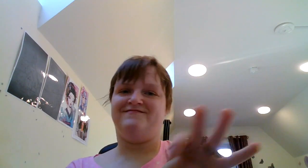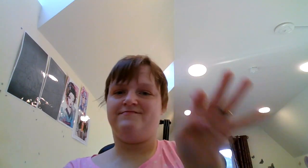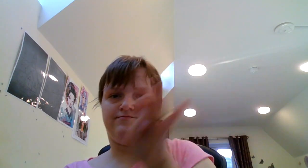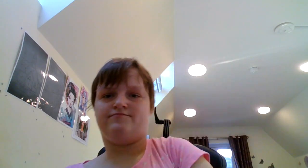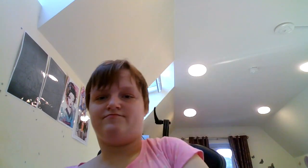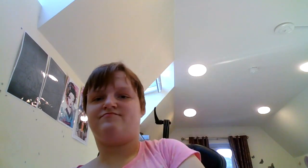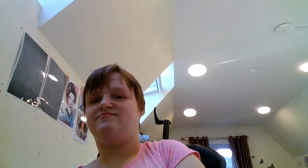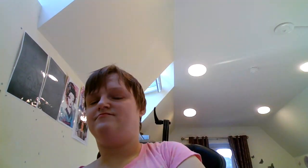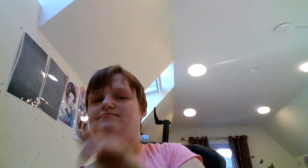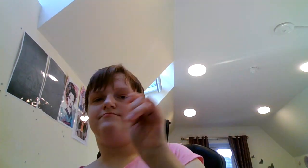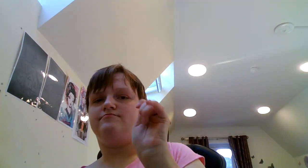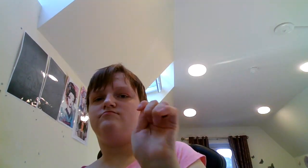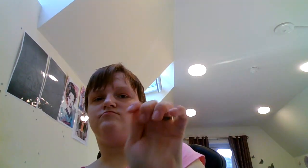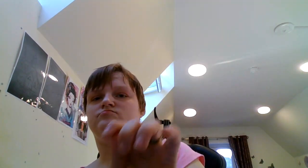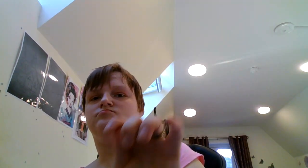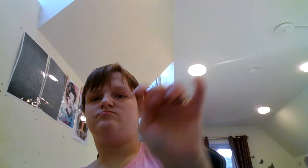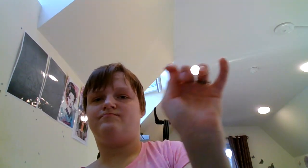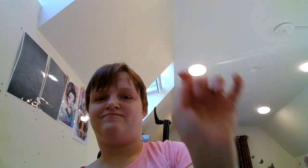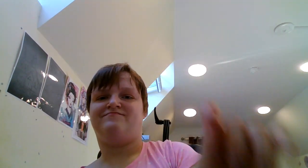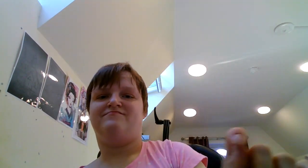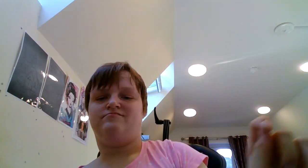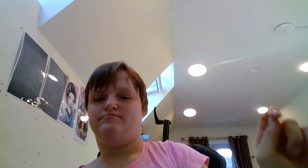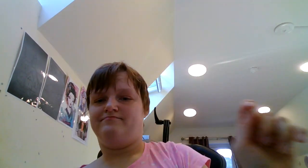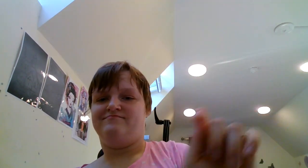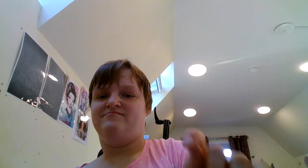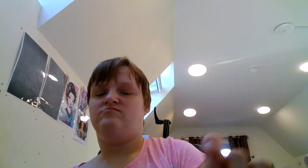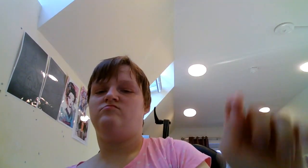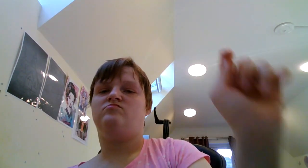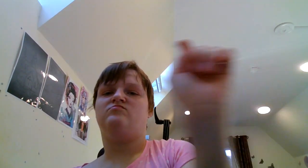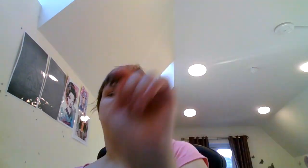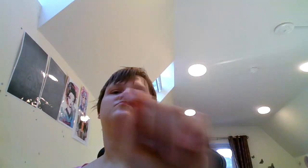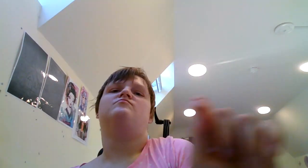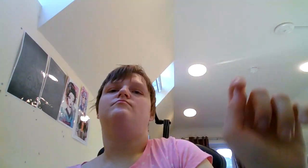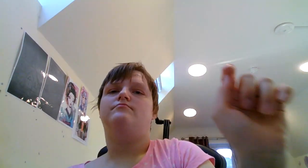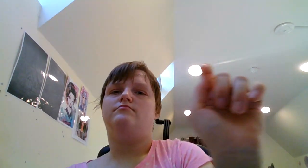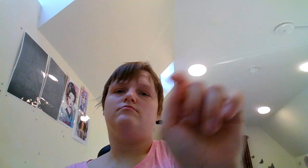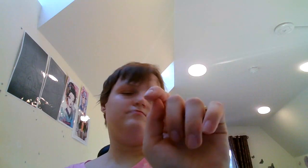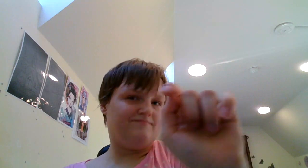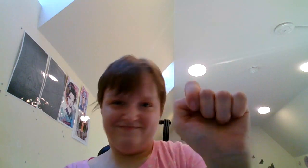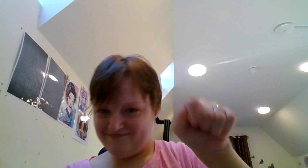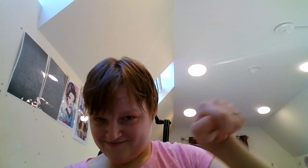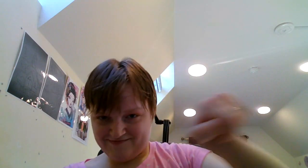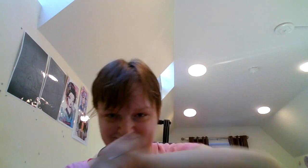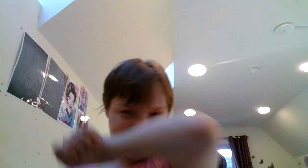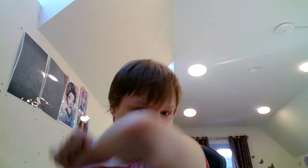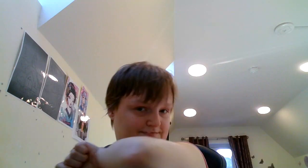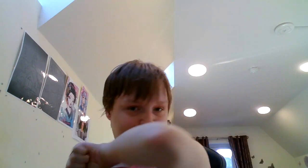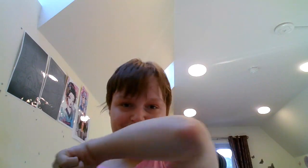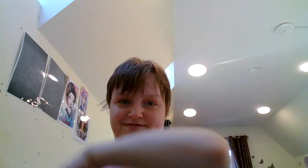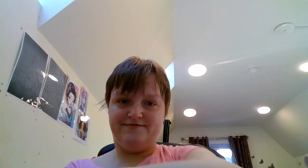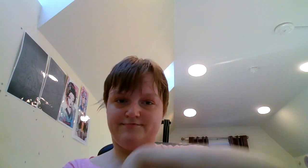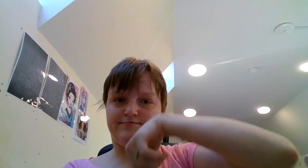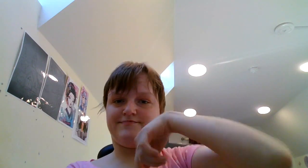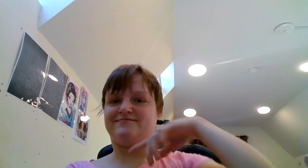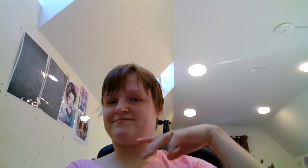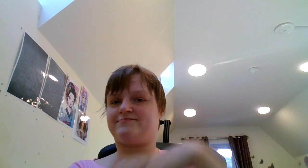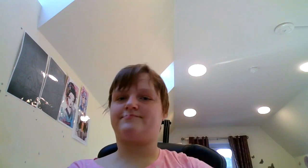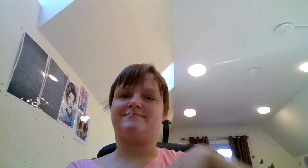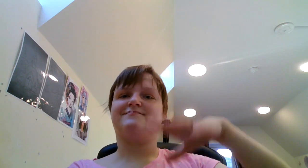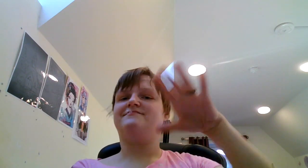pinpointed clusters of cells in the pancreas, called islets, that produce insulin, and worked out that it's these cells that are